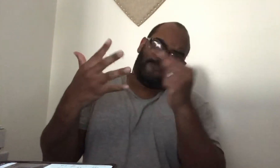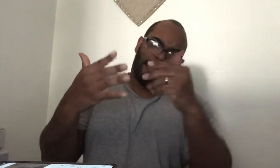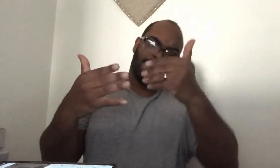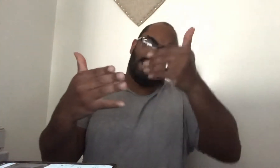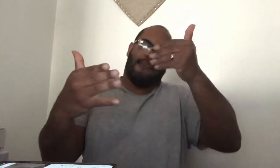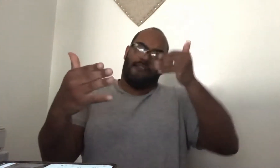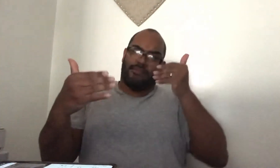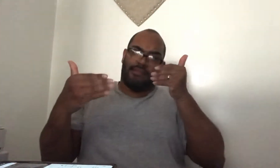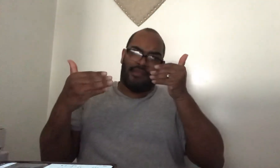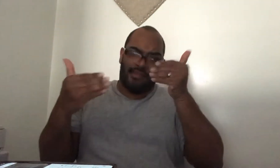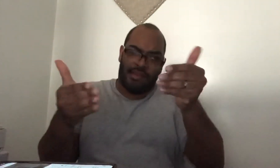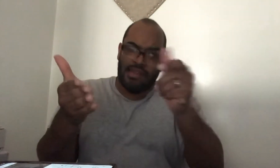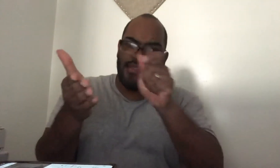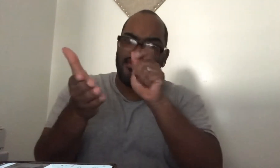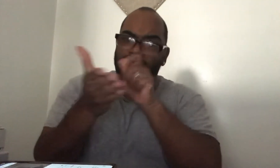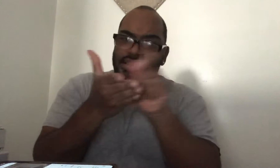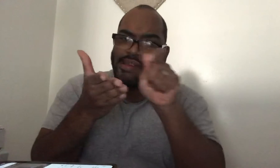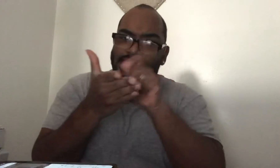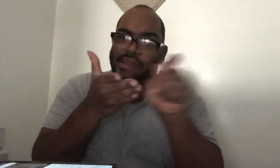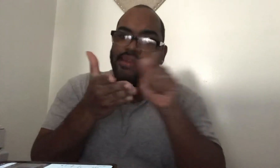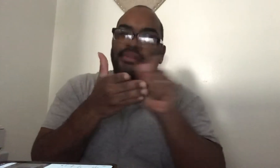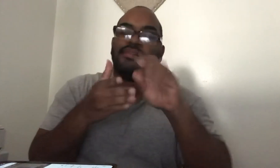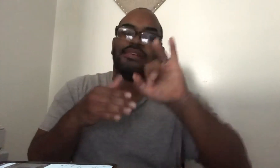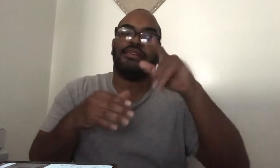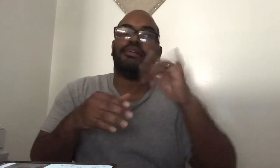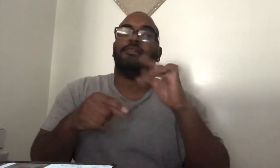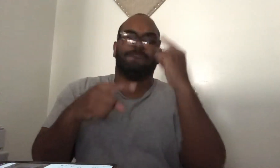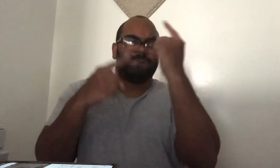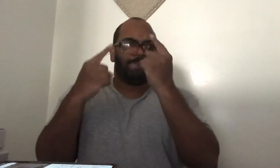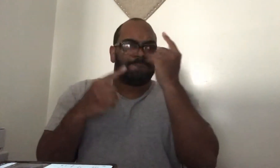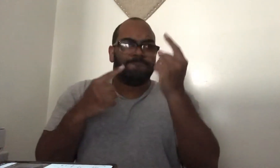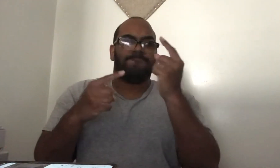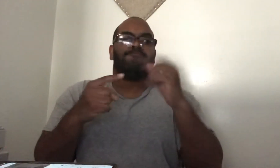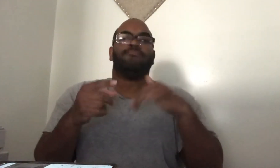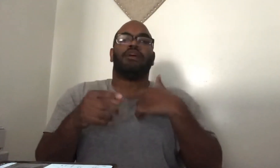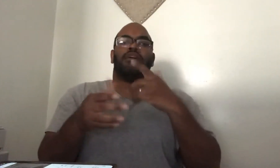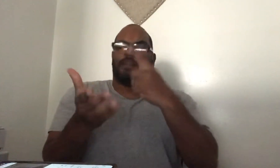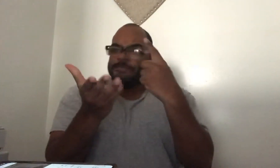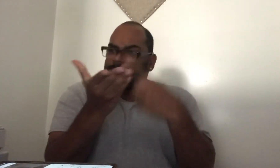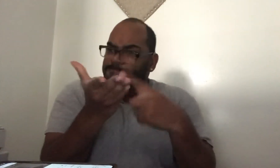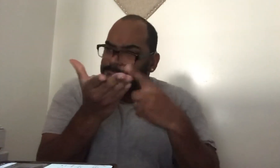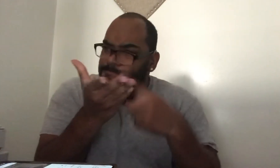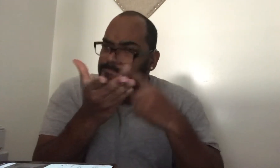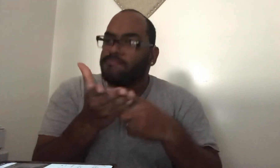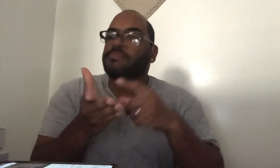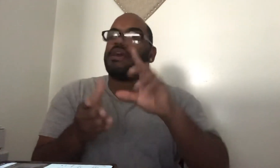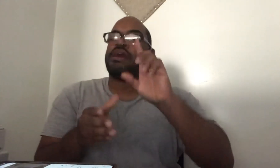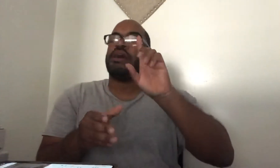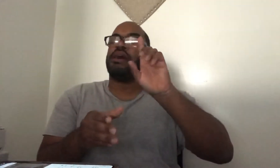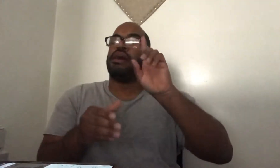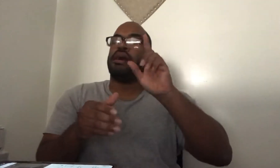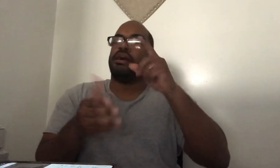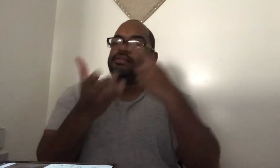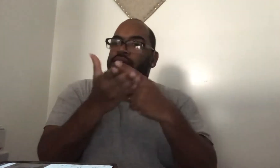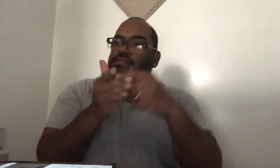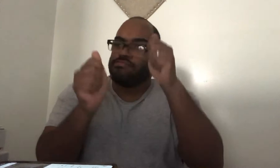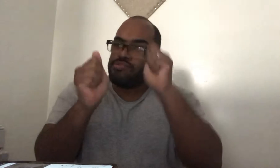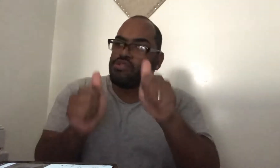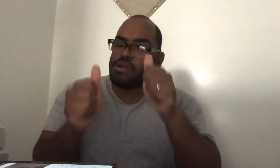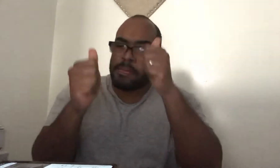about a topic, talking about a topic, free writing about a topic, doing discussion board posts about a topic. These are ways that you explore your